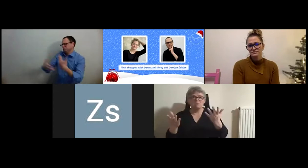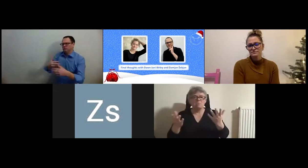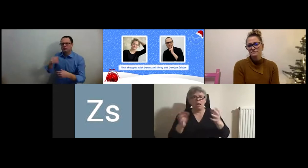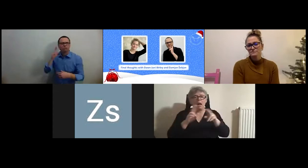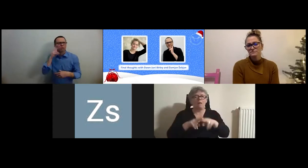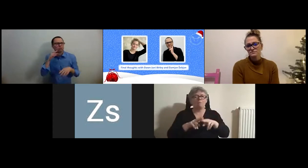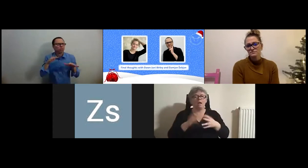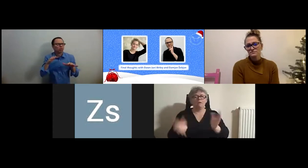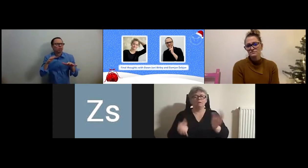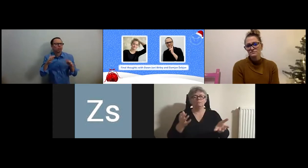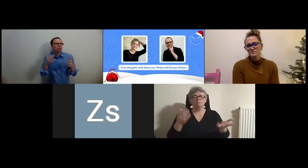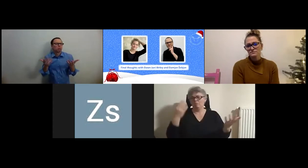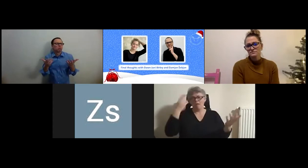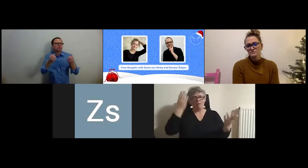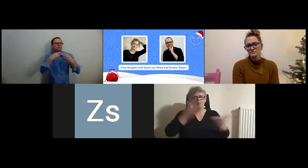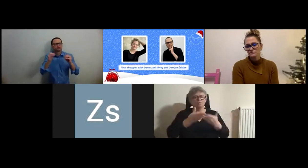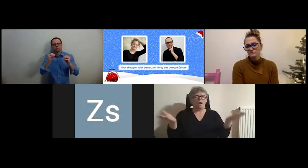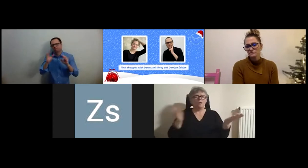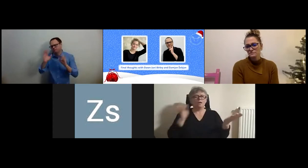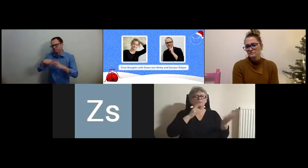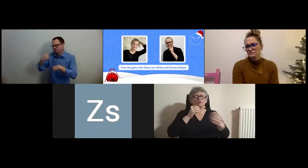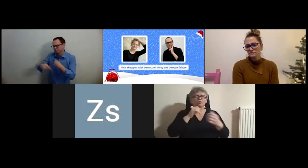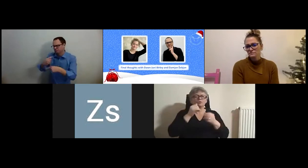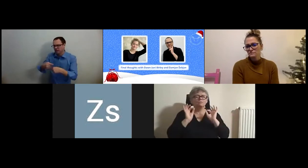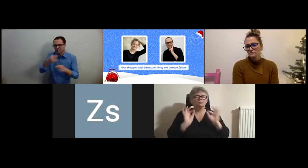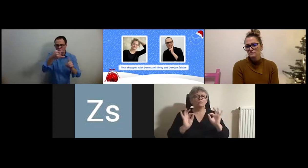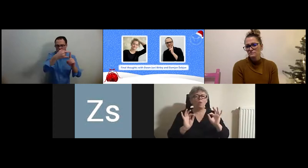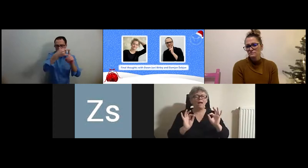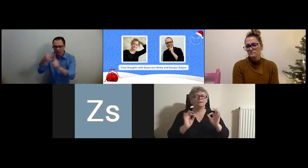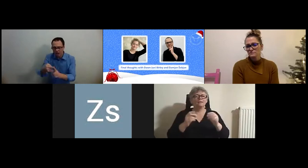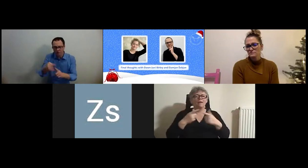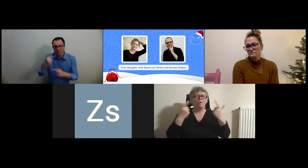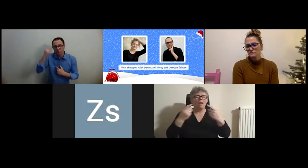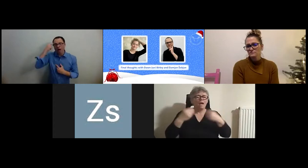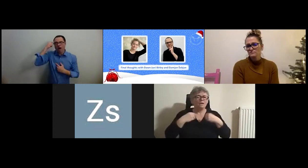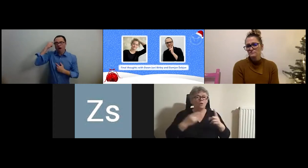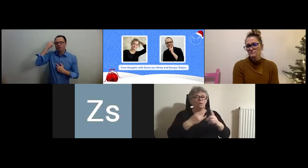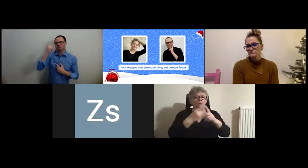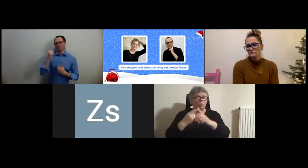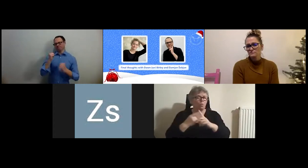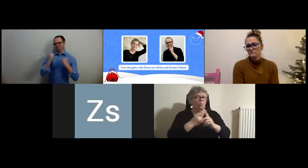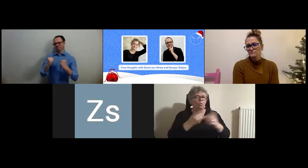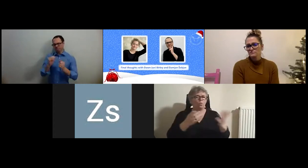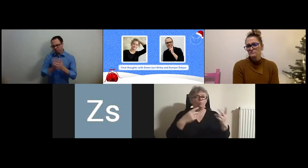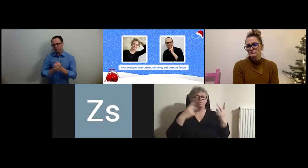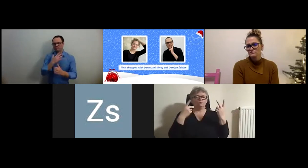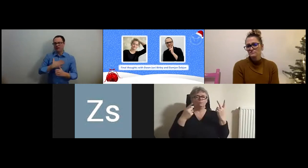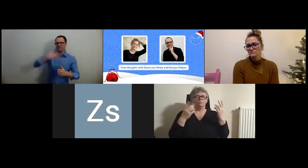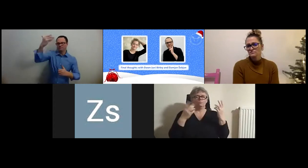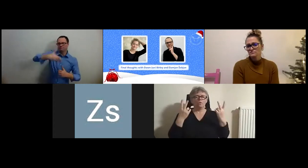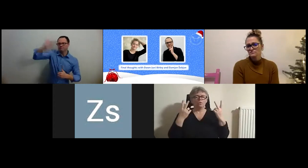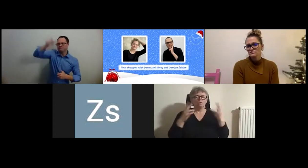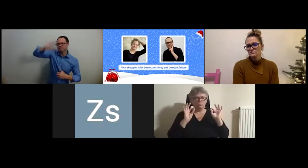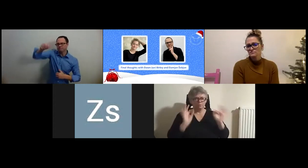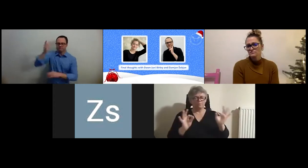And again, people who could afford to travel were part of these events. But now, thanks to